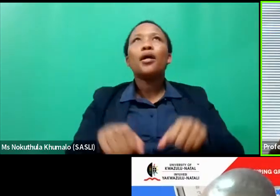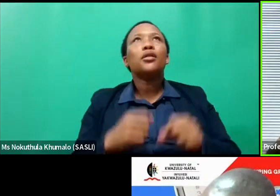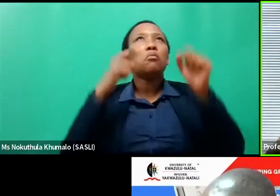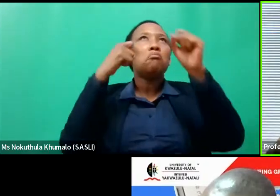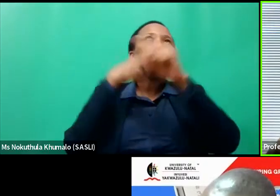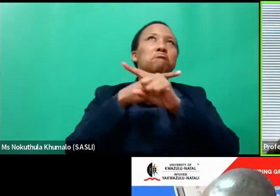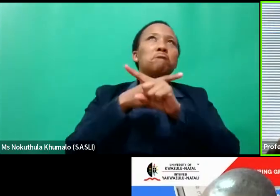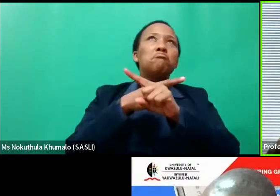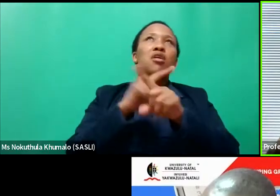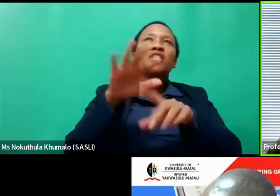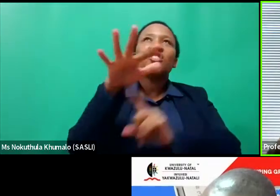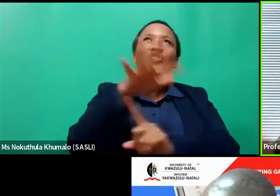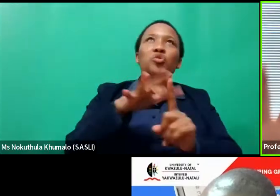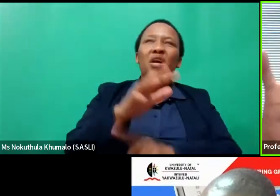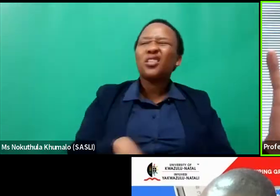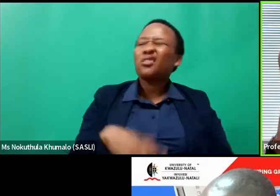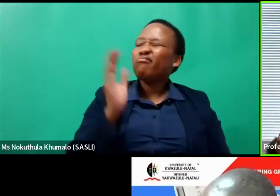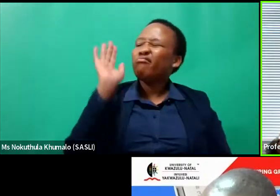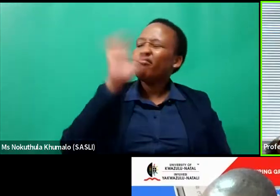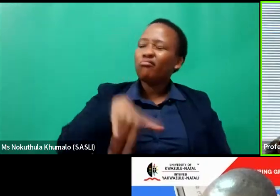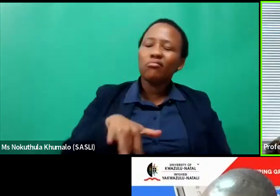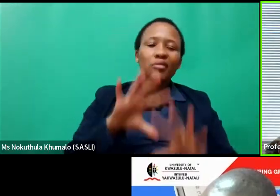is useless.